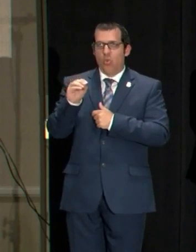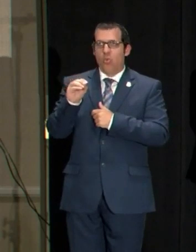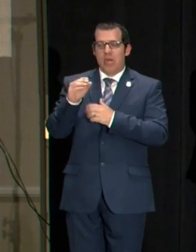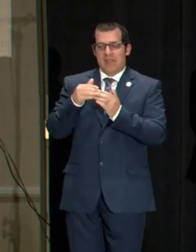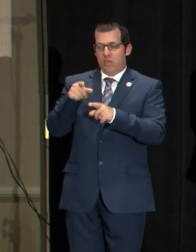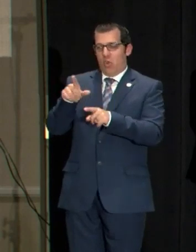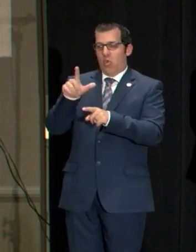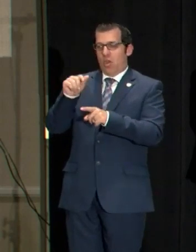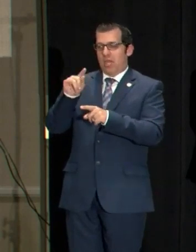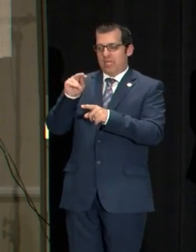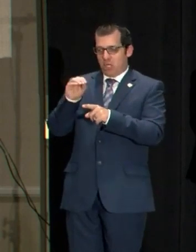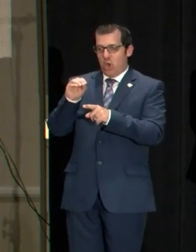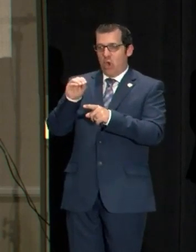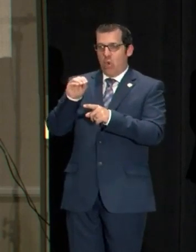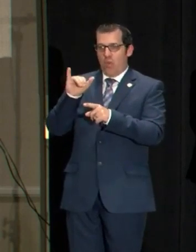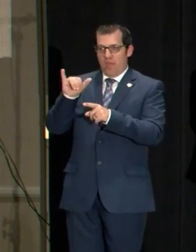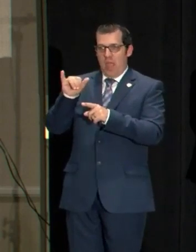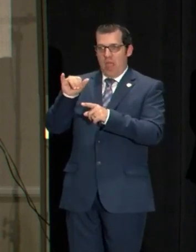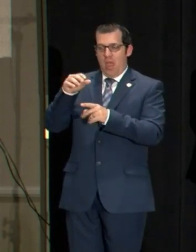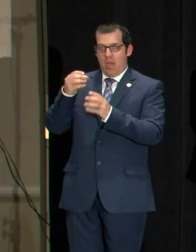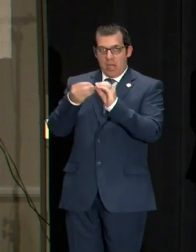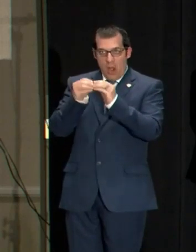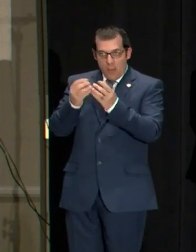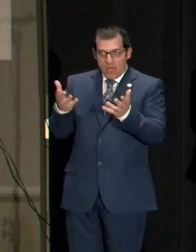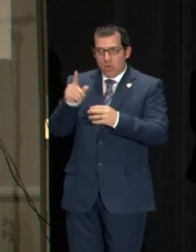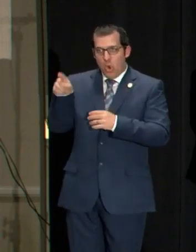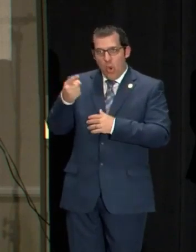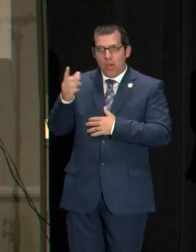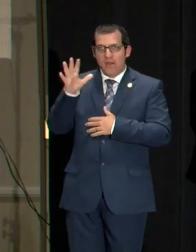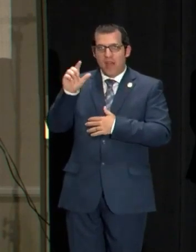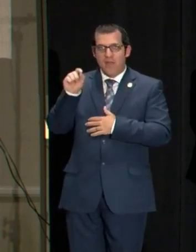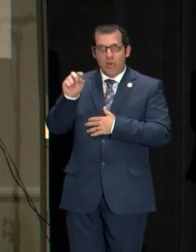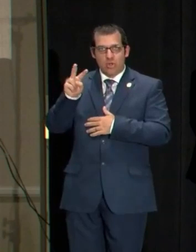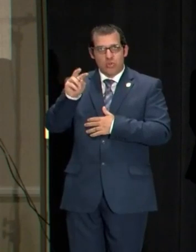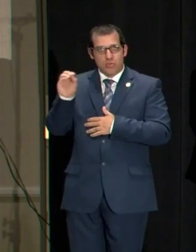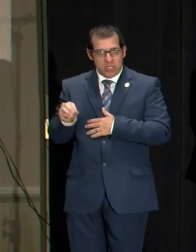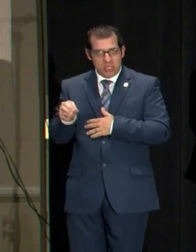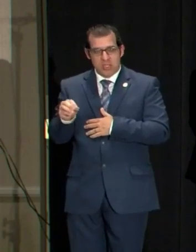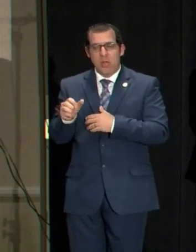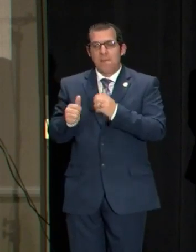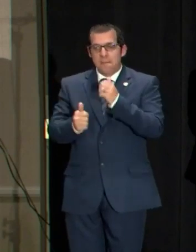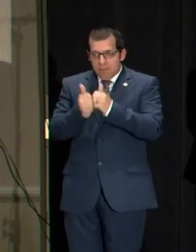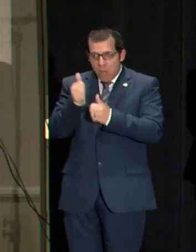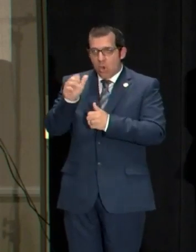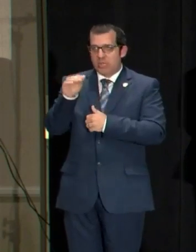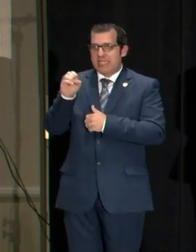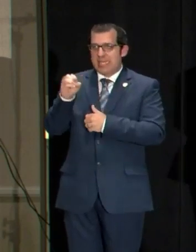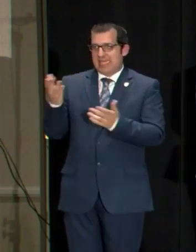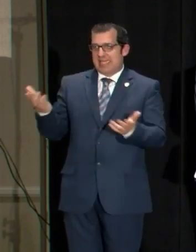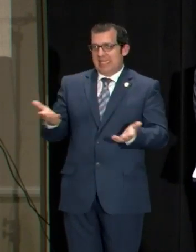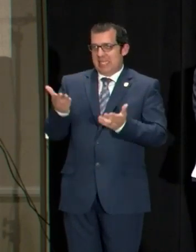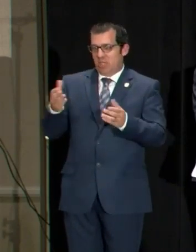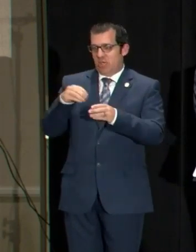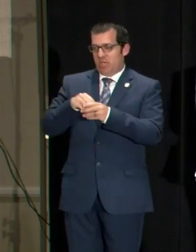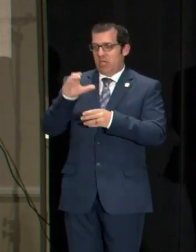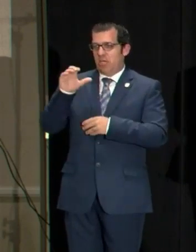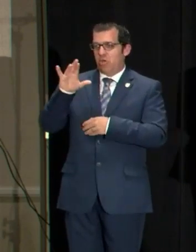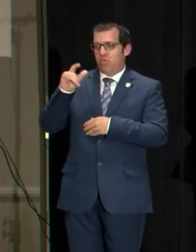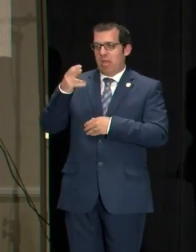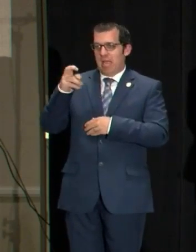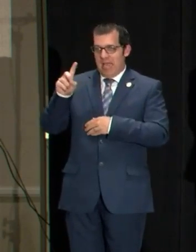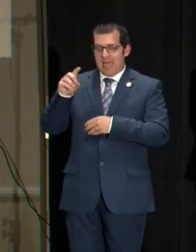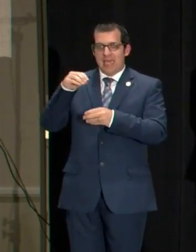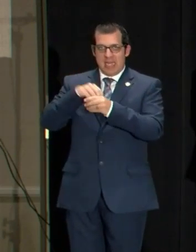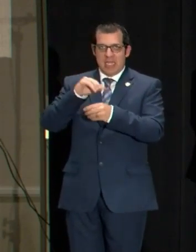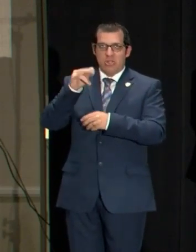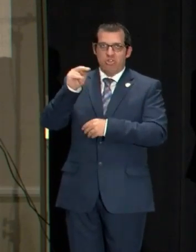the Latino population of Craighead County is only 5.2%. Most of the cases here in Craighead County have been